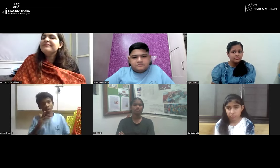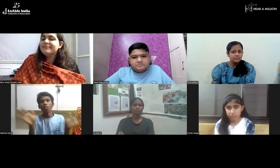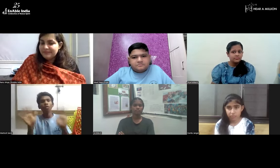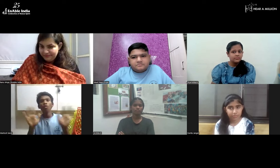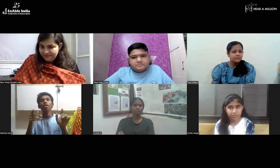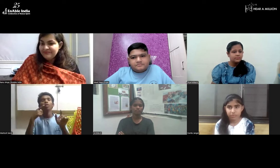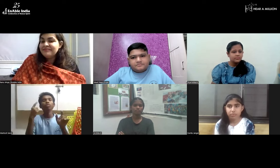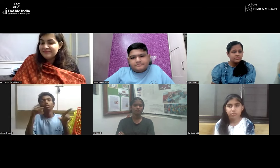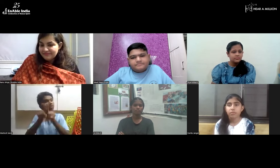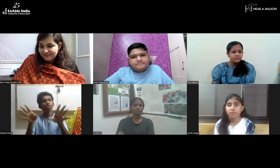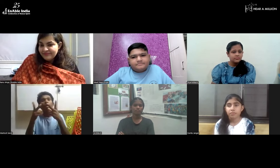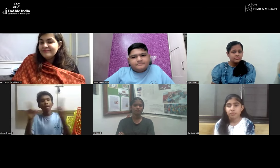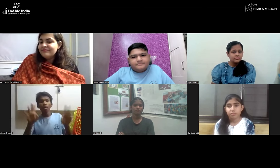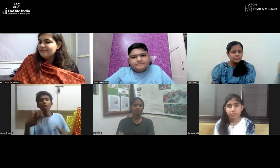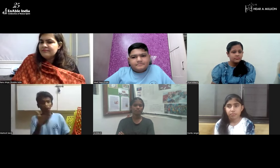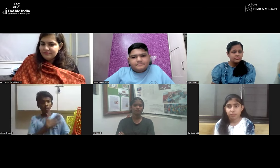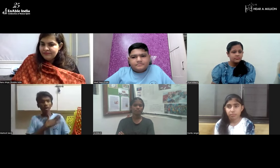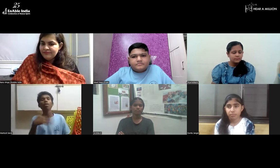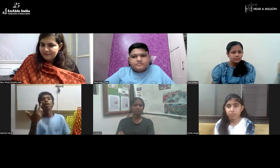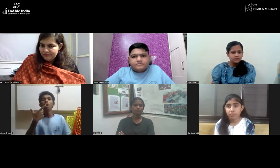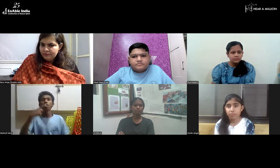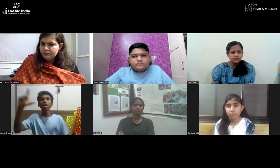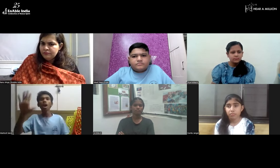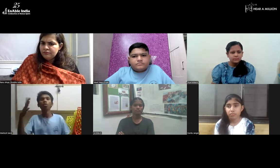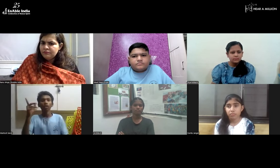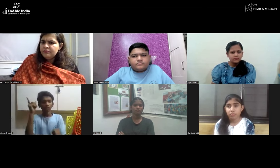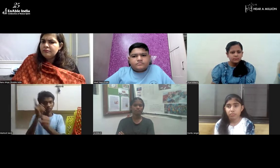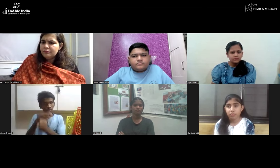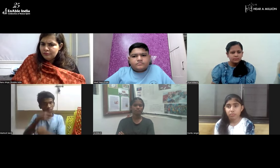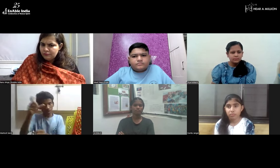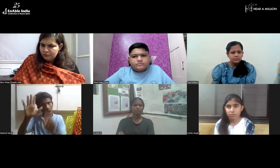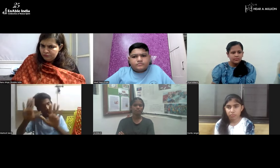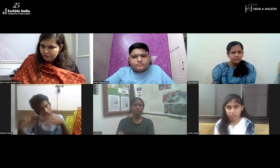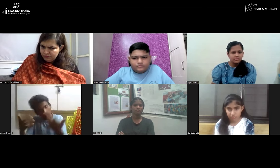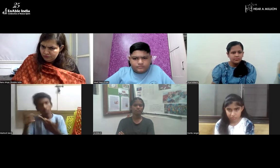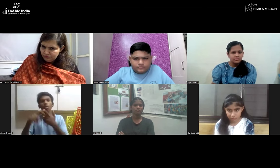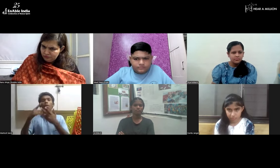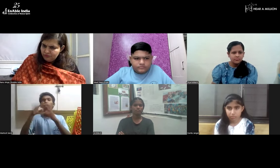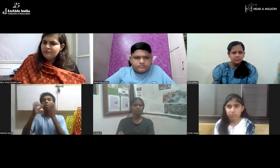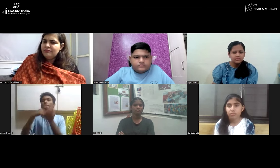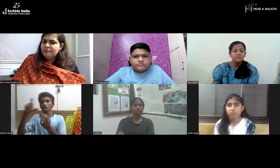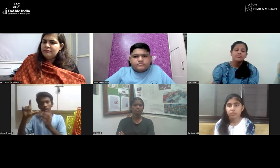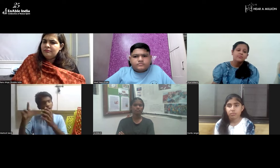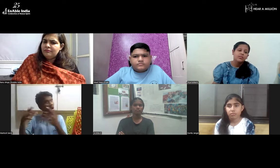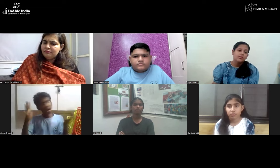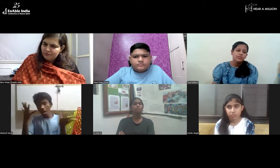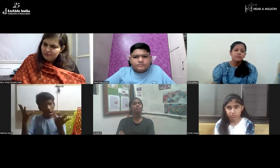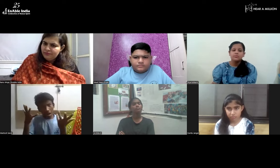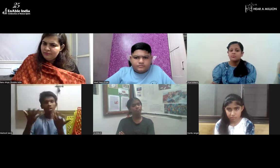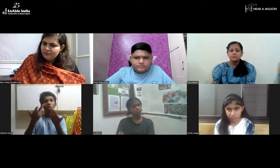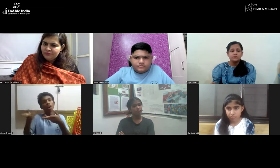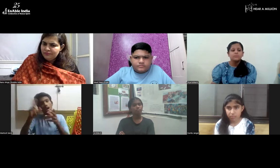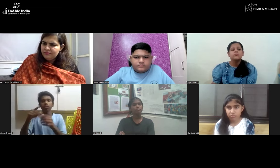strain. So, yes, it's important that we communicate with each other and not always be addicted to phones. So, yes,